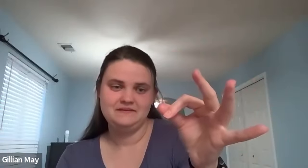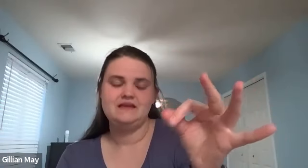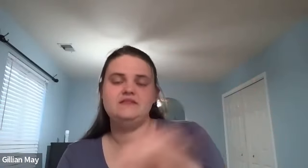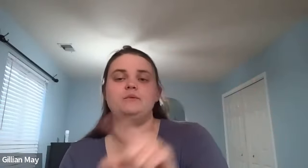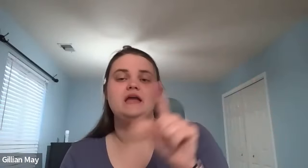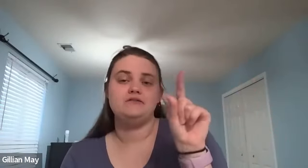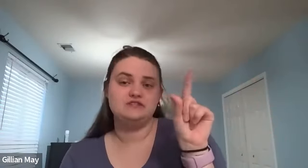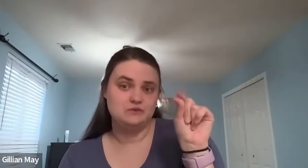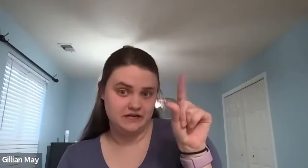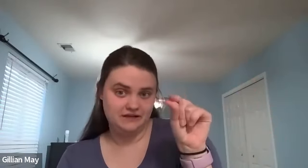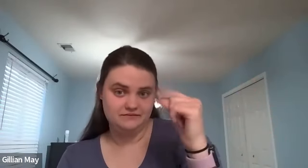and then we have 20.